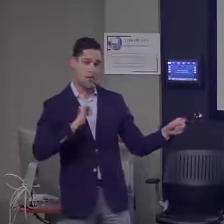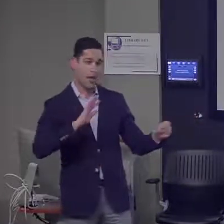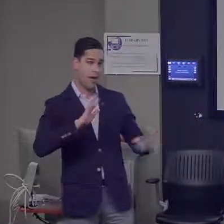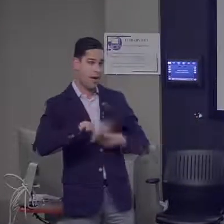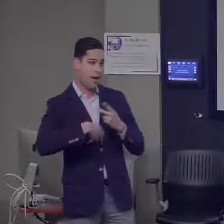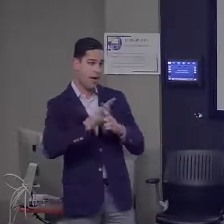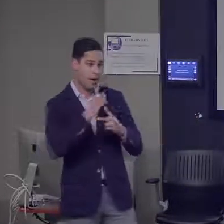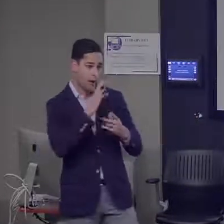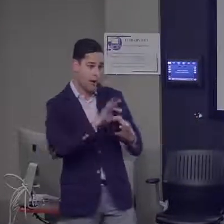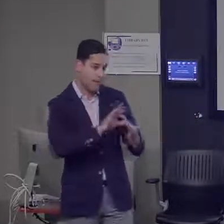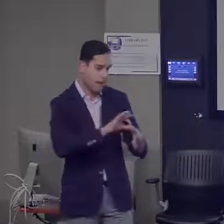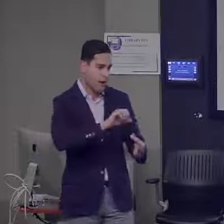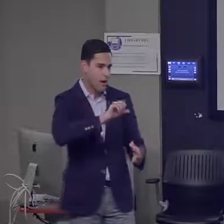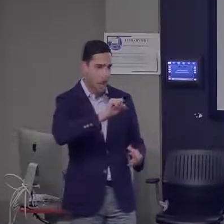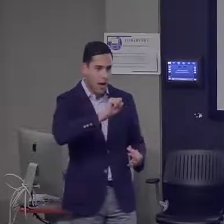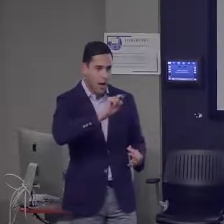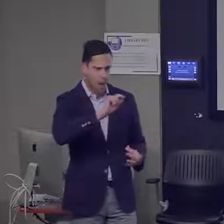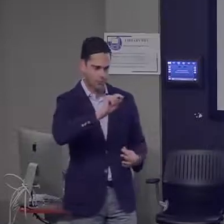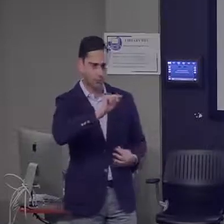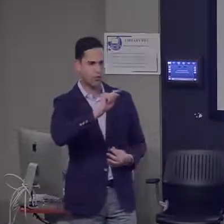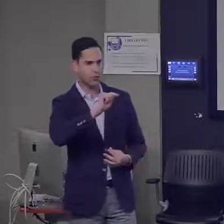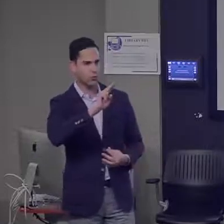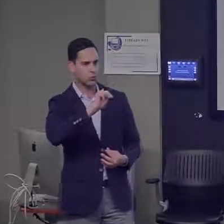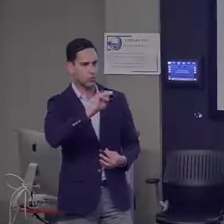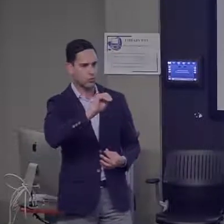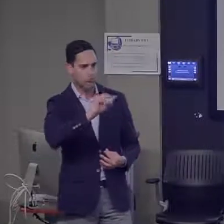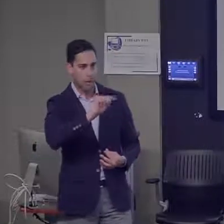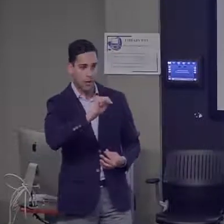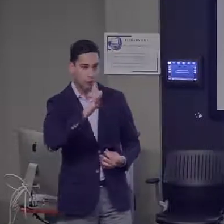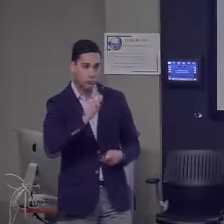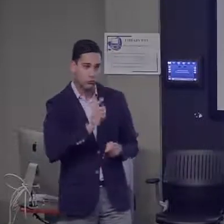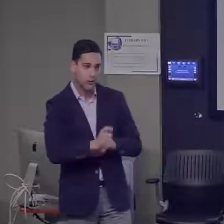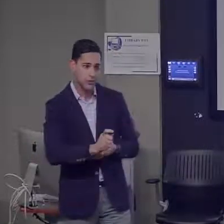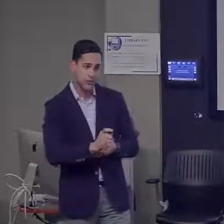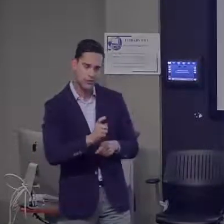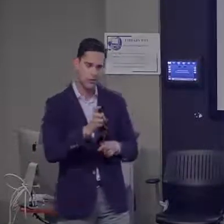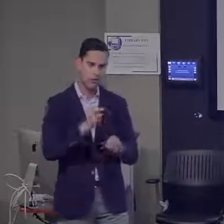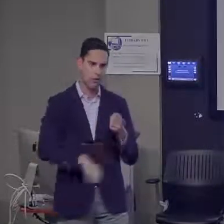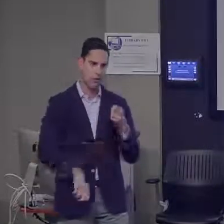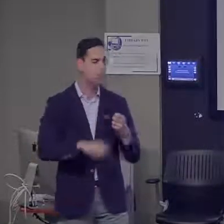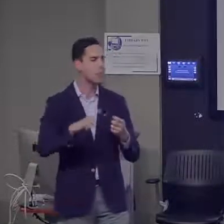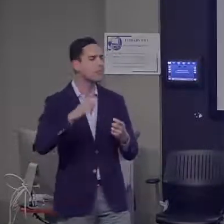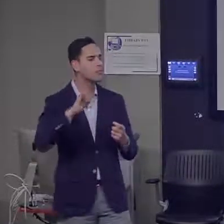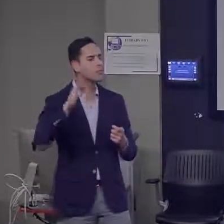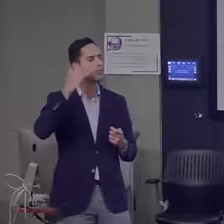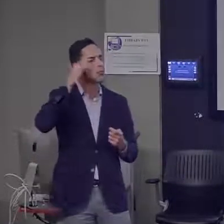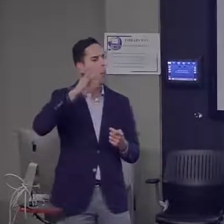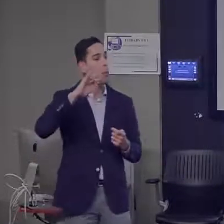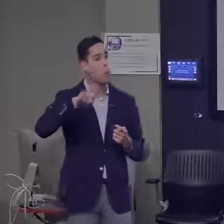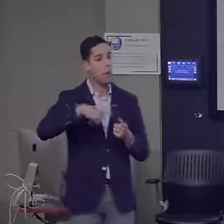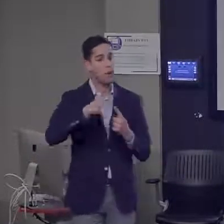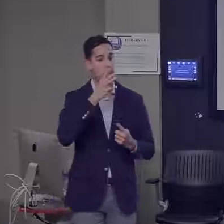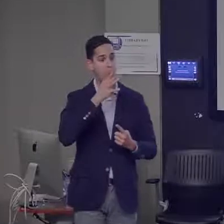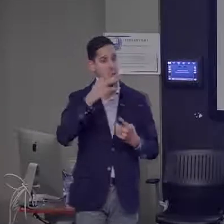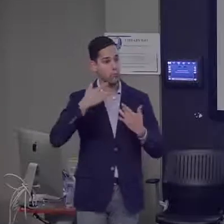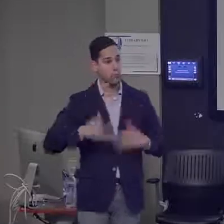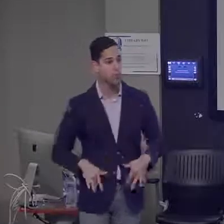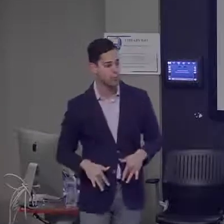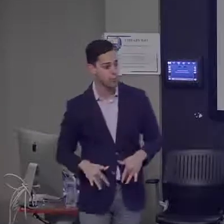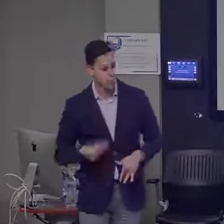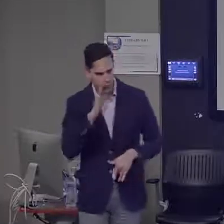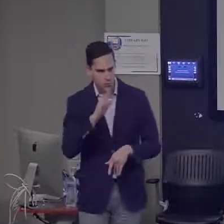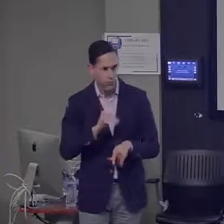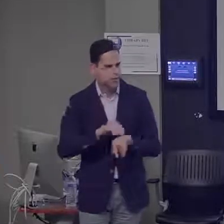a number of cases. Like we know when moms are depressed, or we know when there's kids who